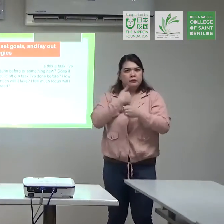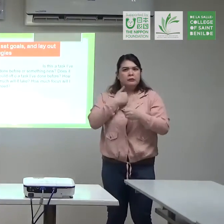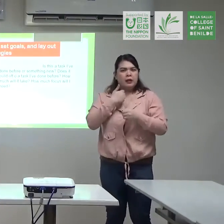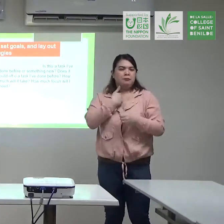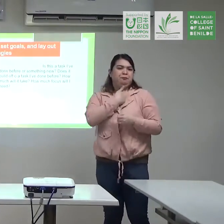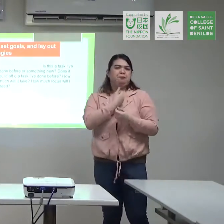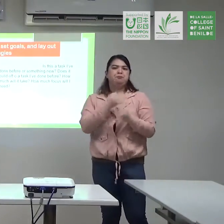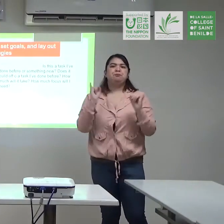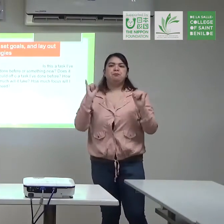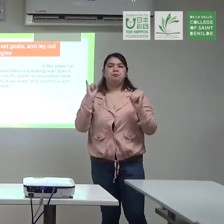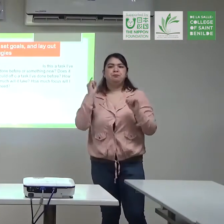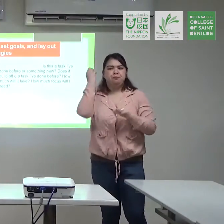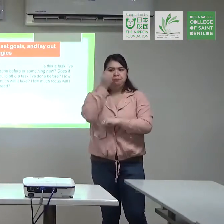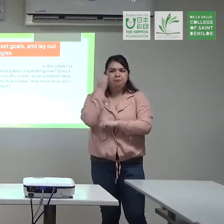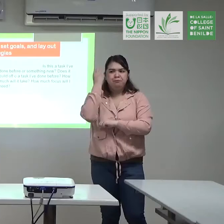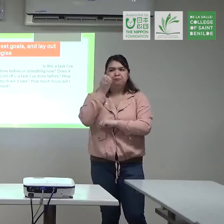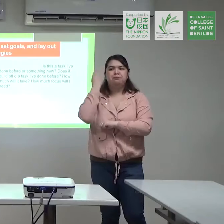skills.